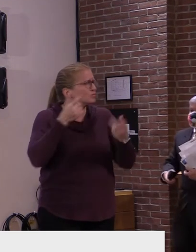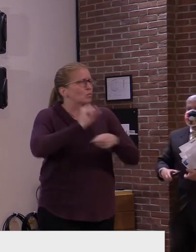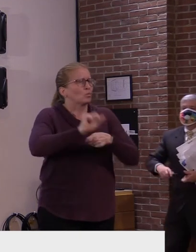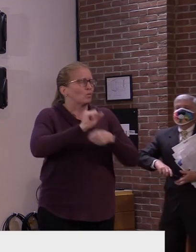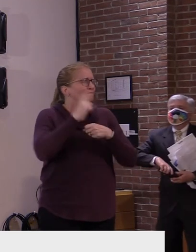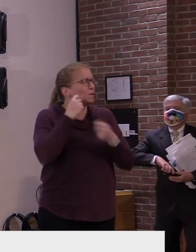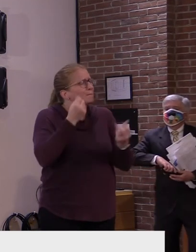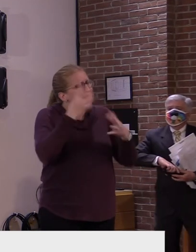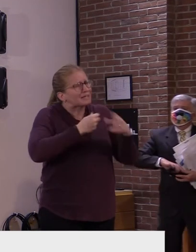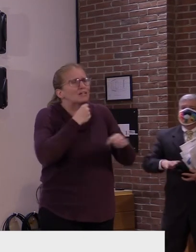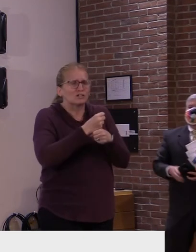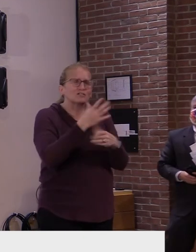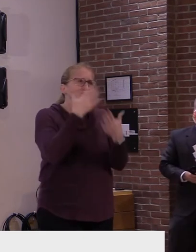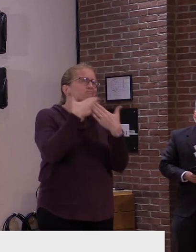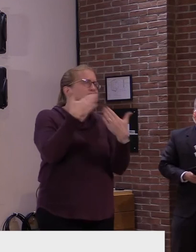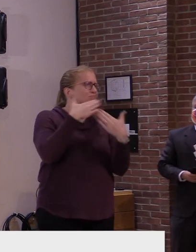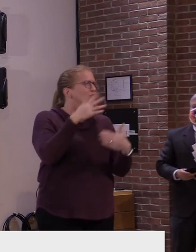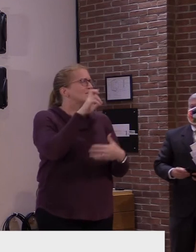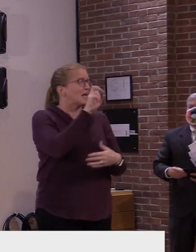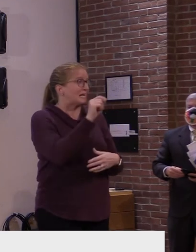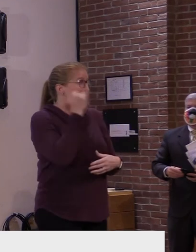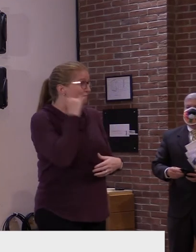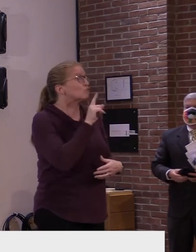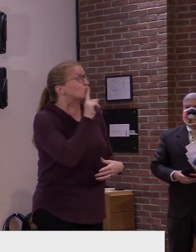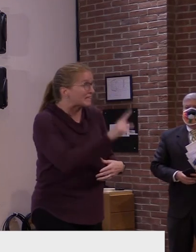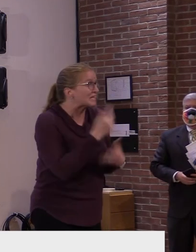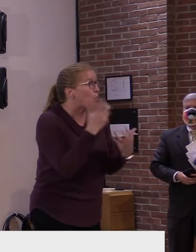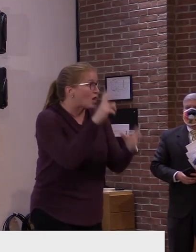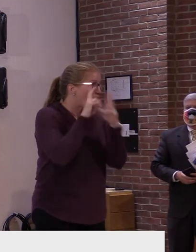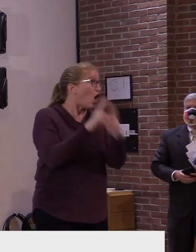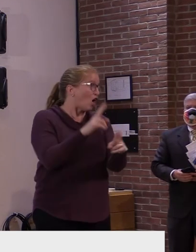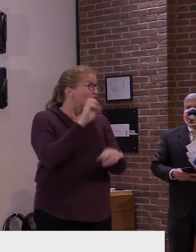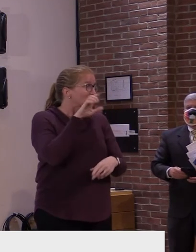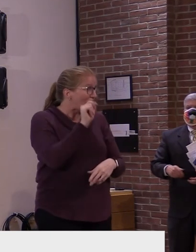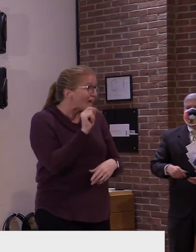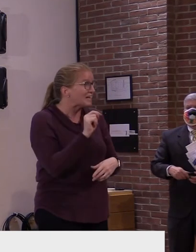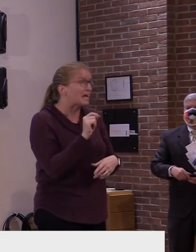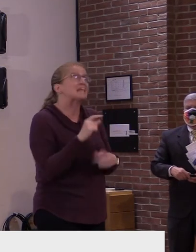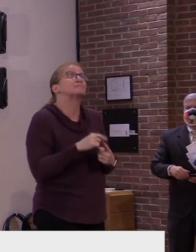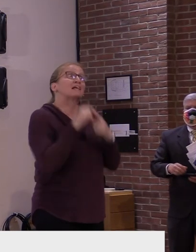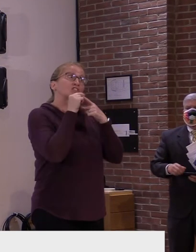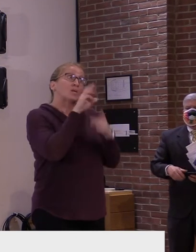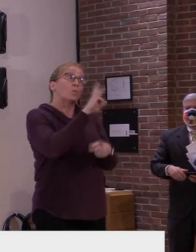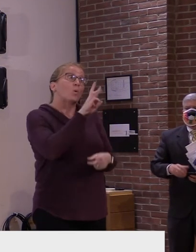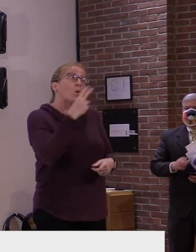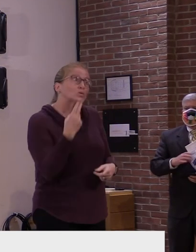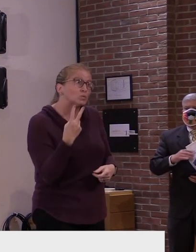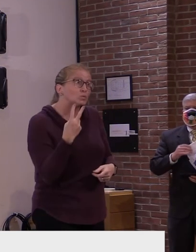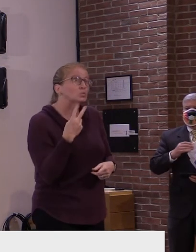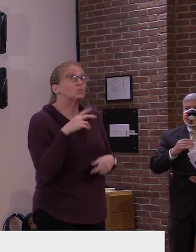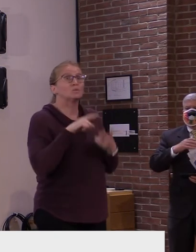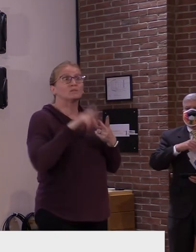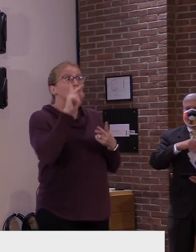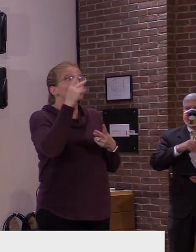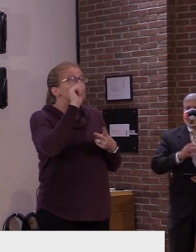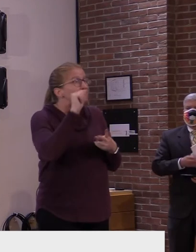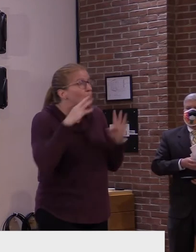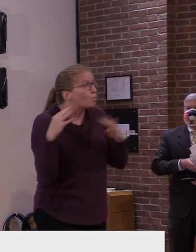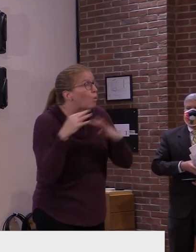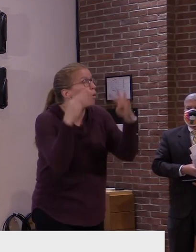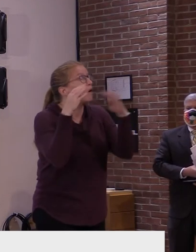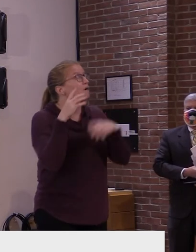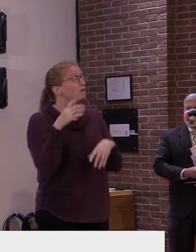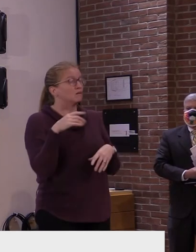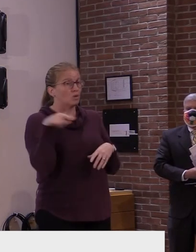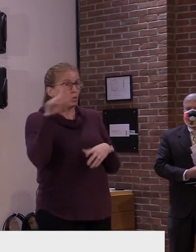many years and if you really want to honor them really want to help them especially our world war ii vets our korean vets and those